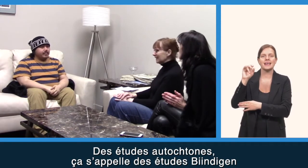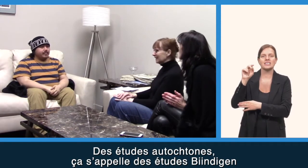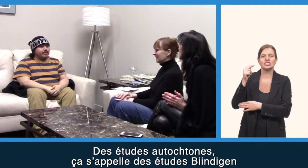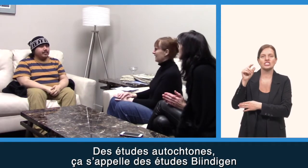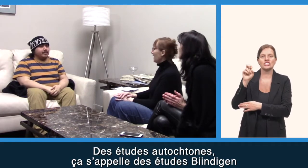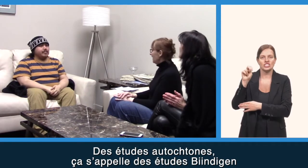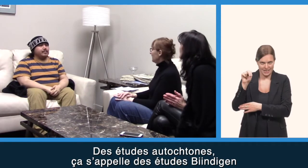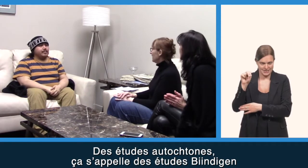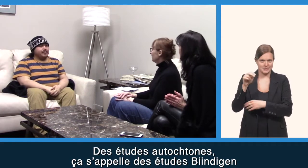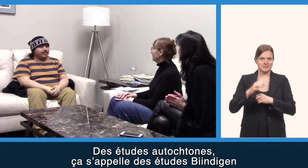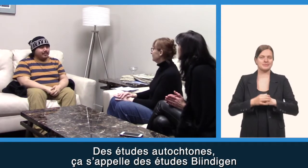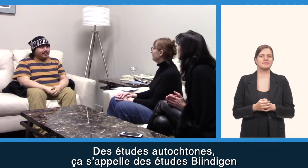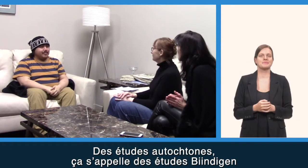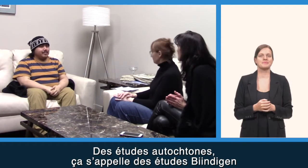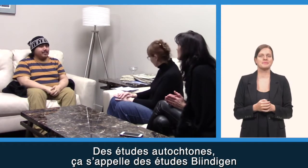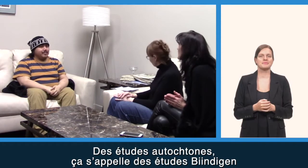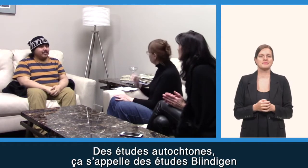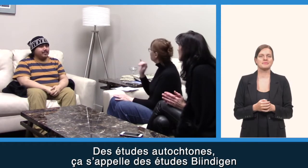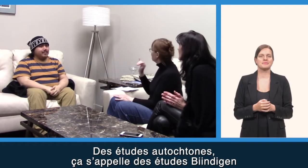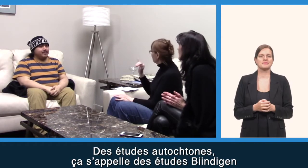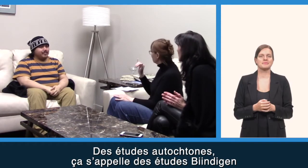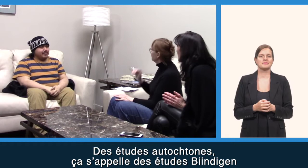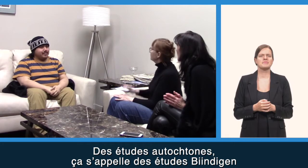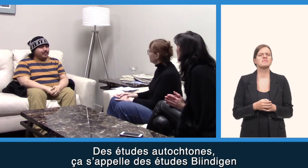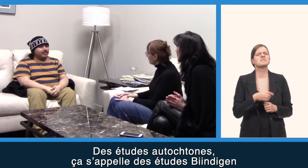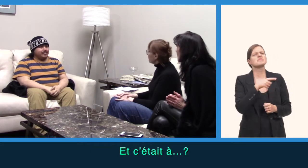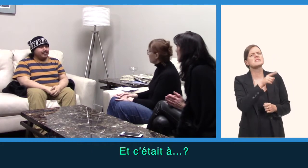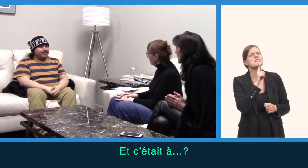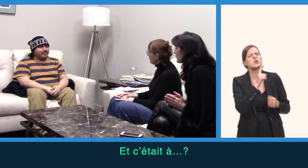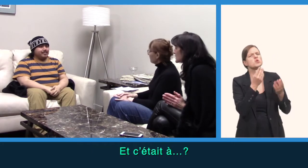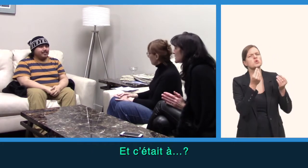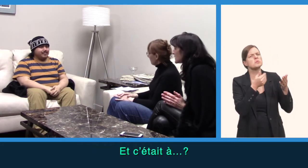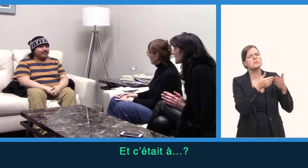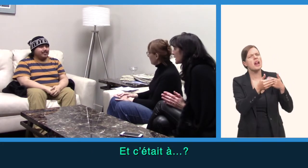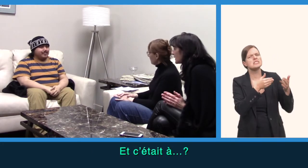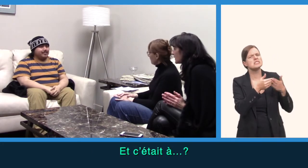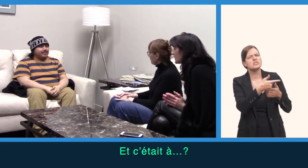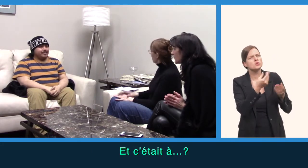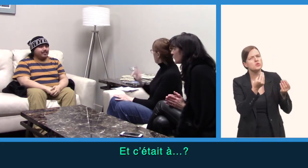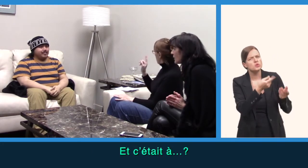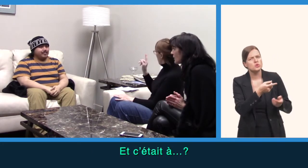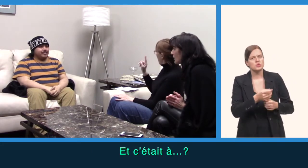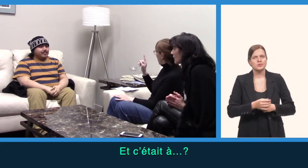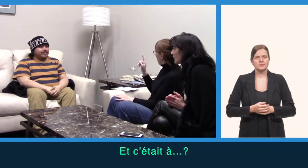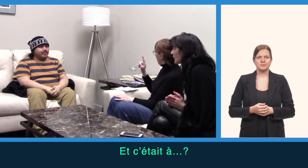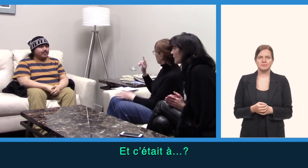Bainjan Studies. Mm-hmm. And that was in